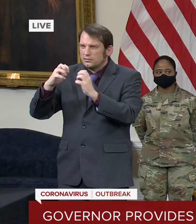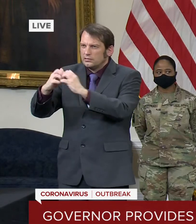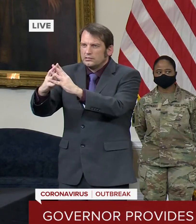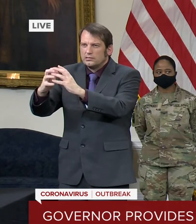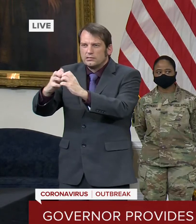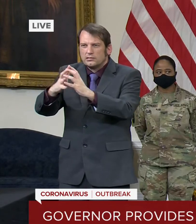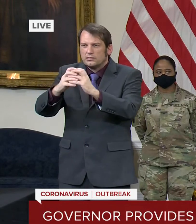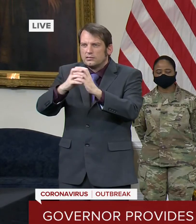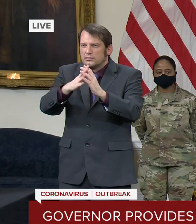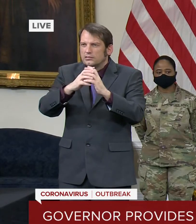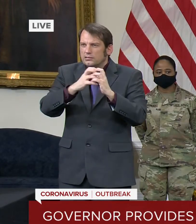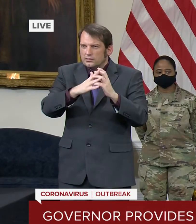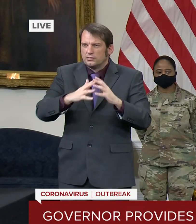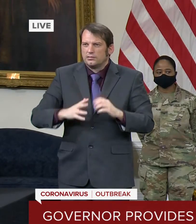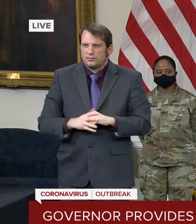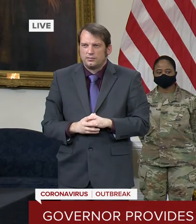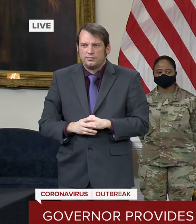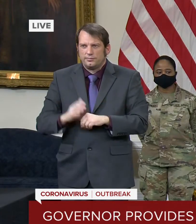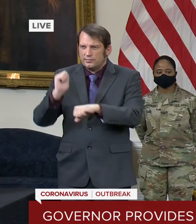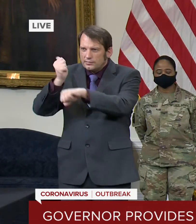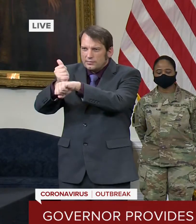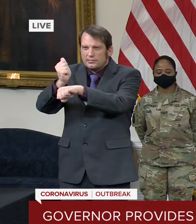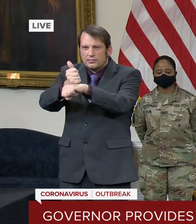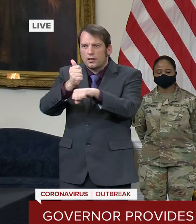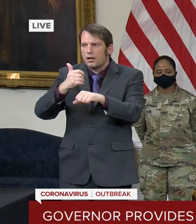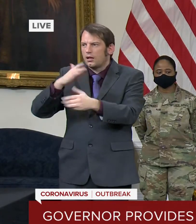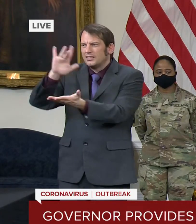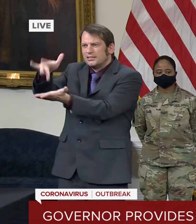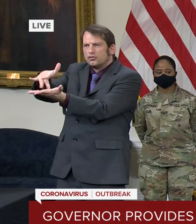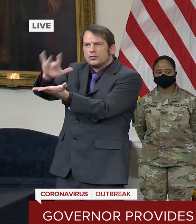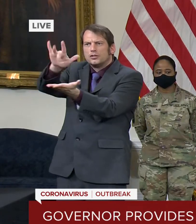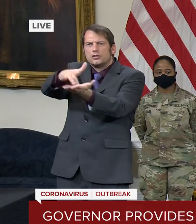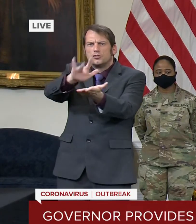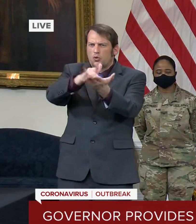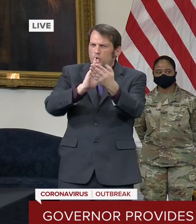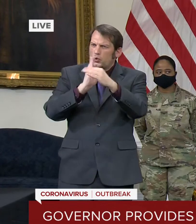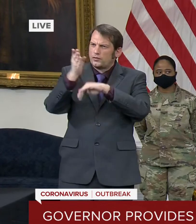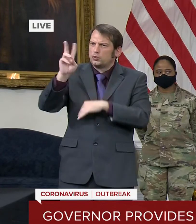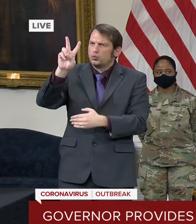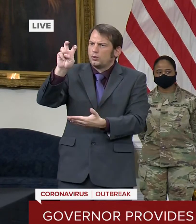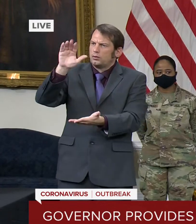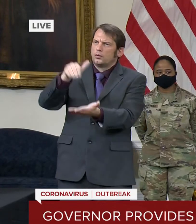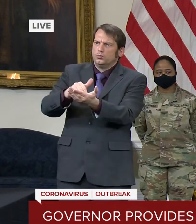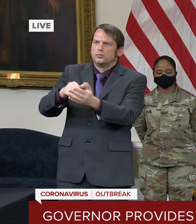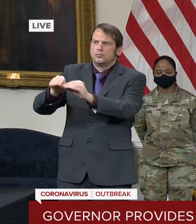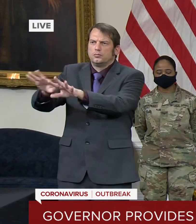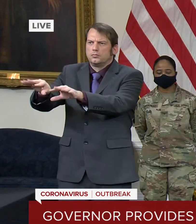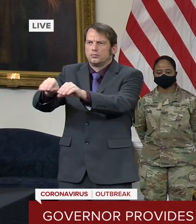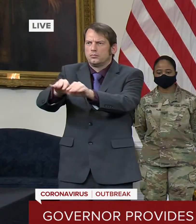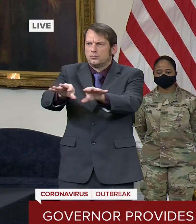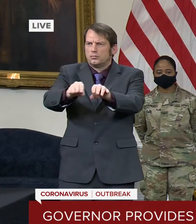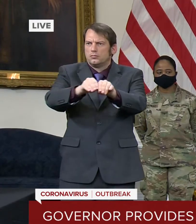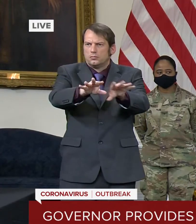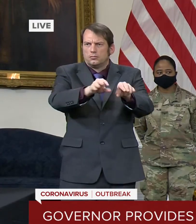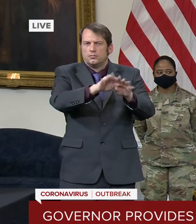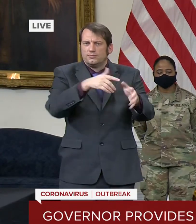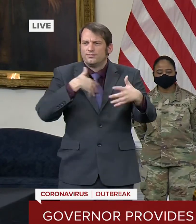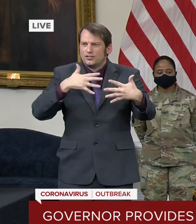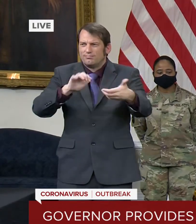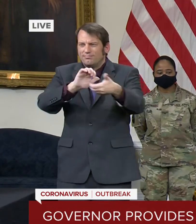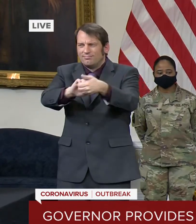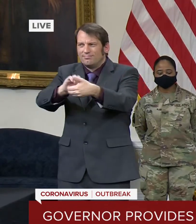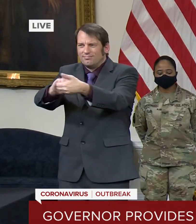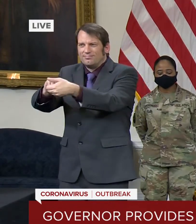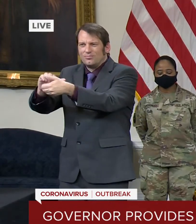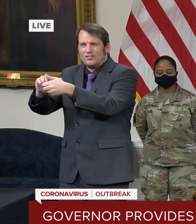big part of that. Some of the mobile vaccinations taking place in Baltimore City that the city announced, partnering with a number of hospitals.